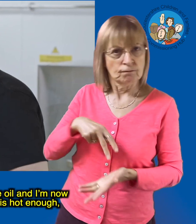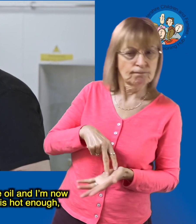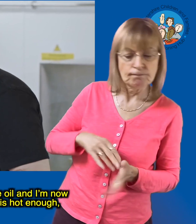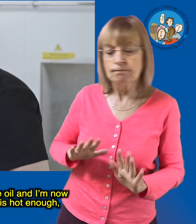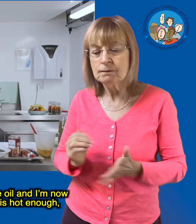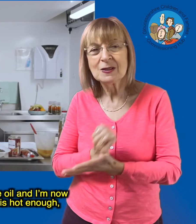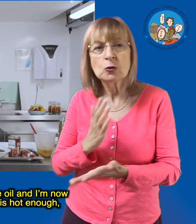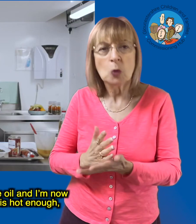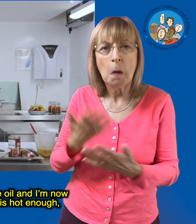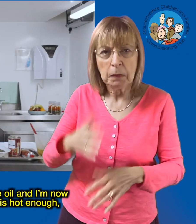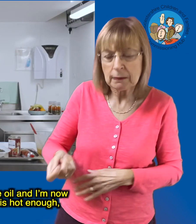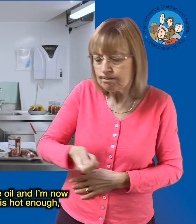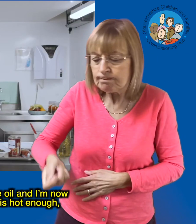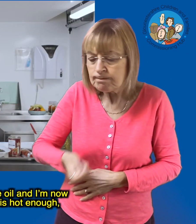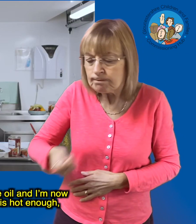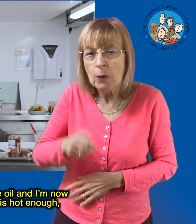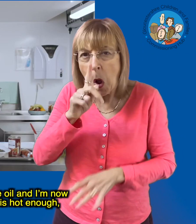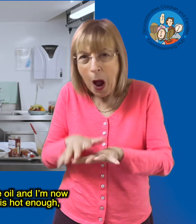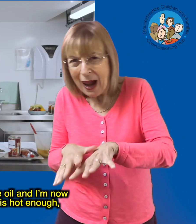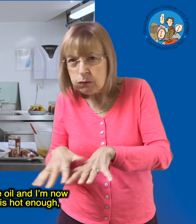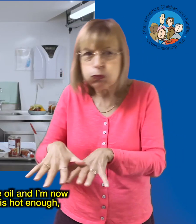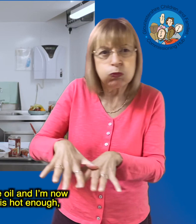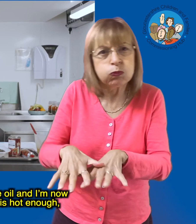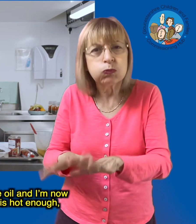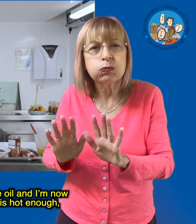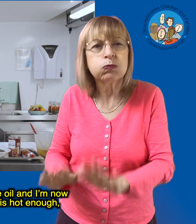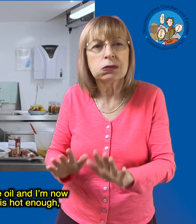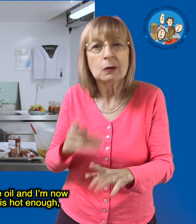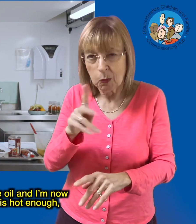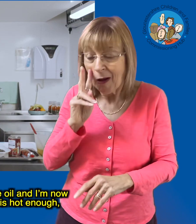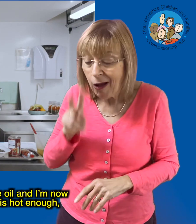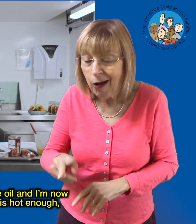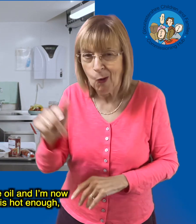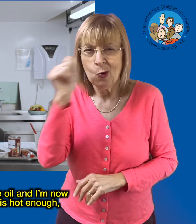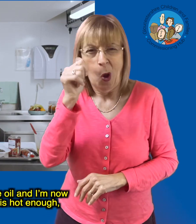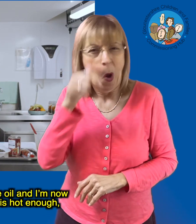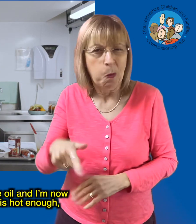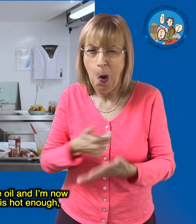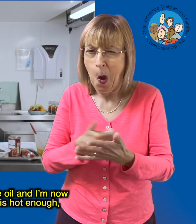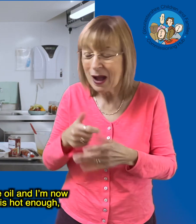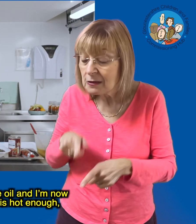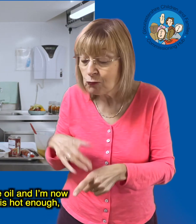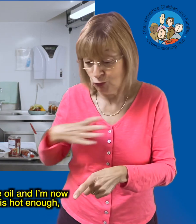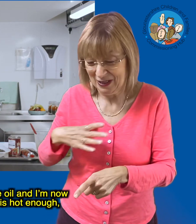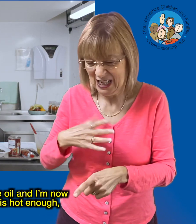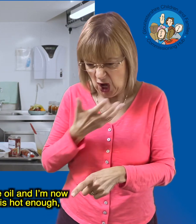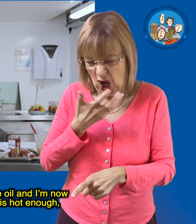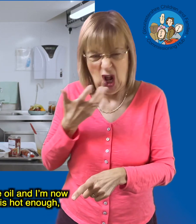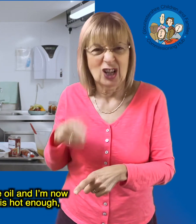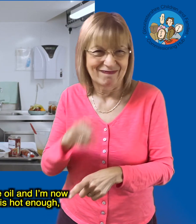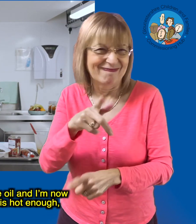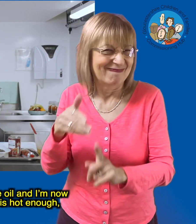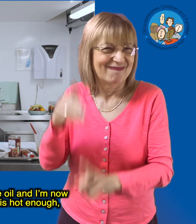pan. So I've just coated the bottom of the pan with the oil, and I'm now looking at it, and